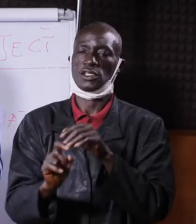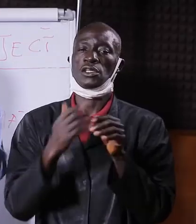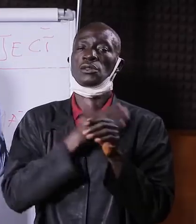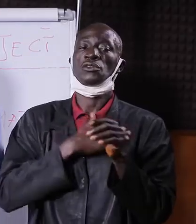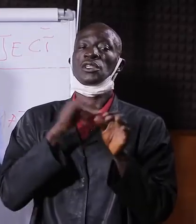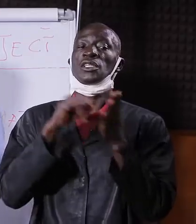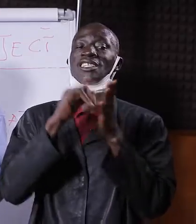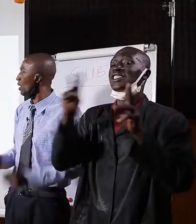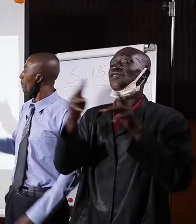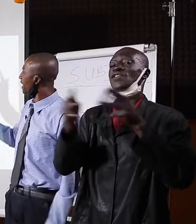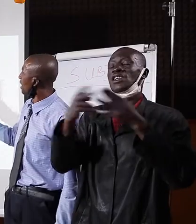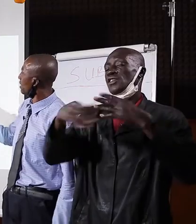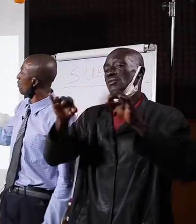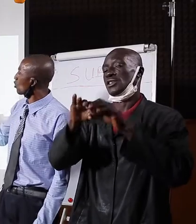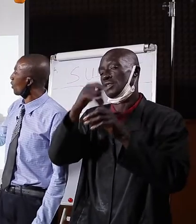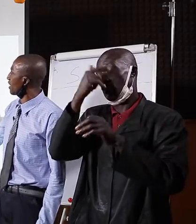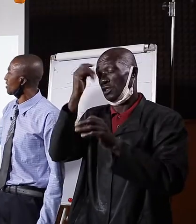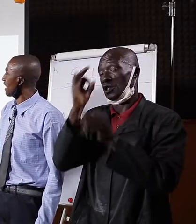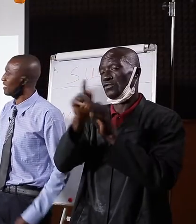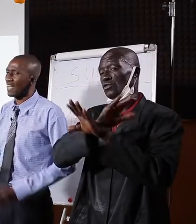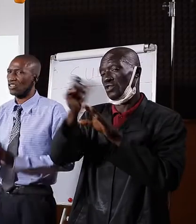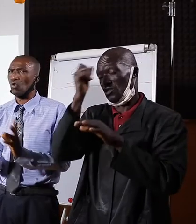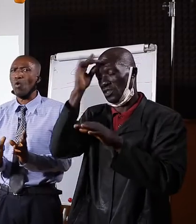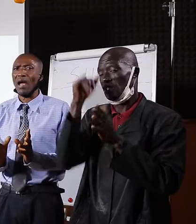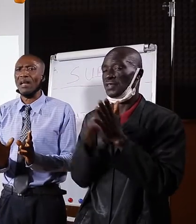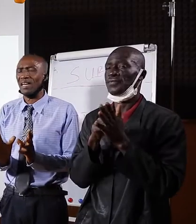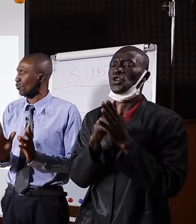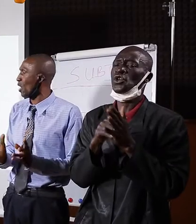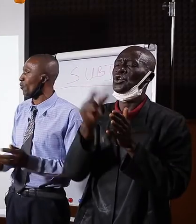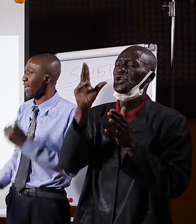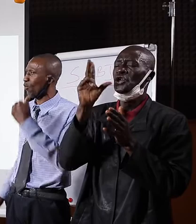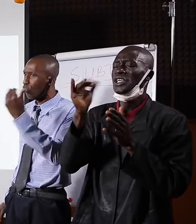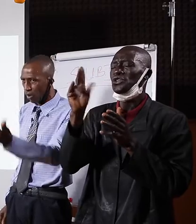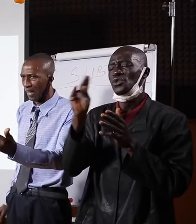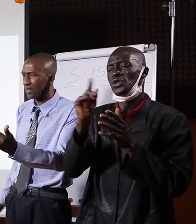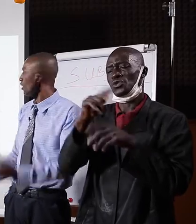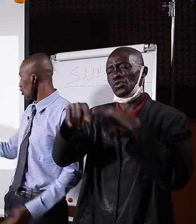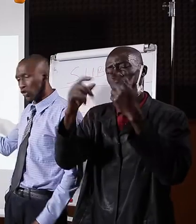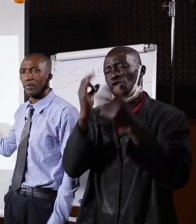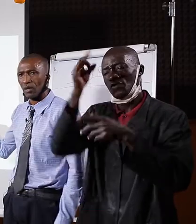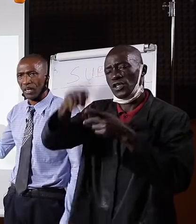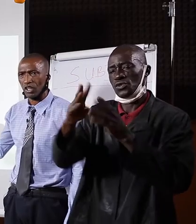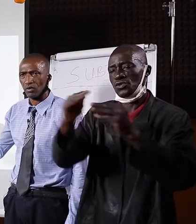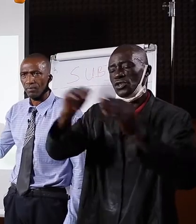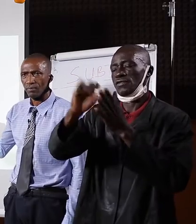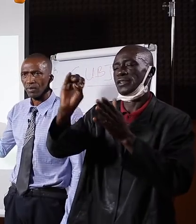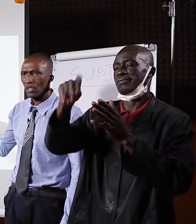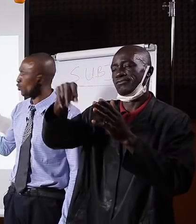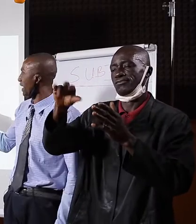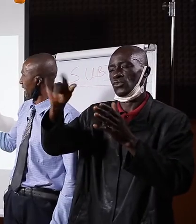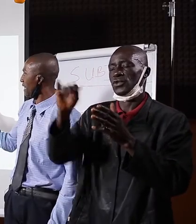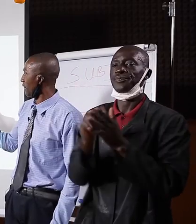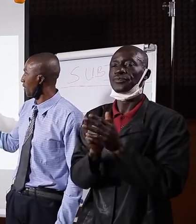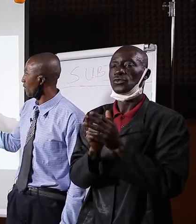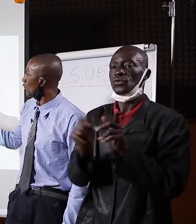it's very, very paramount. Because if you don't understand it, there's no how you can go further to solve the equations.